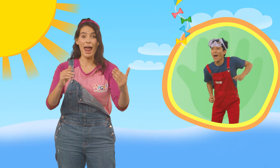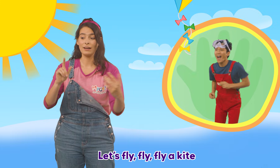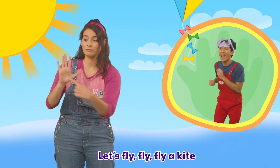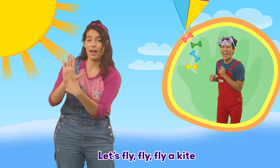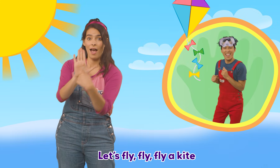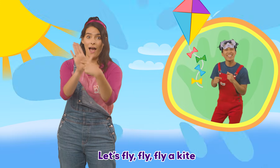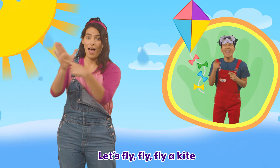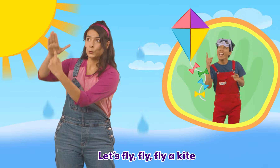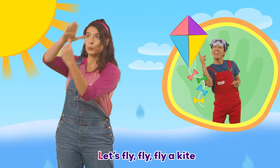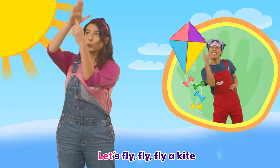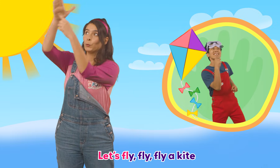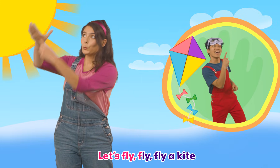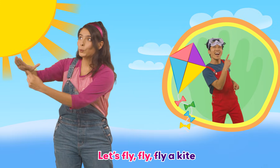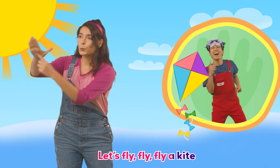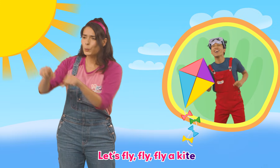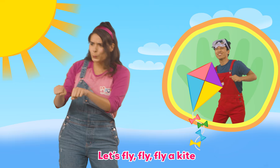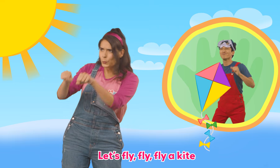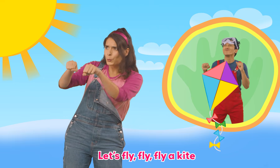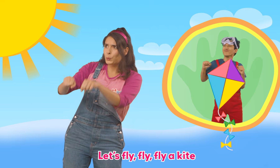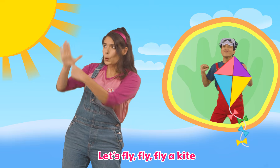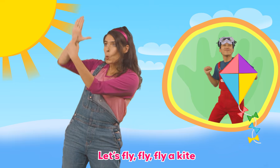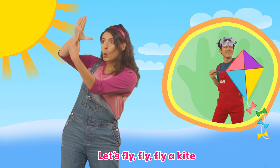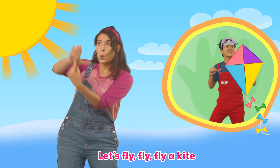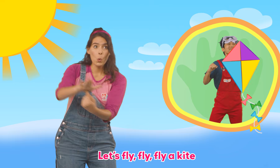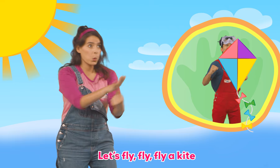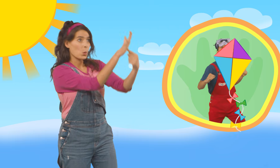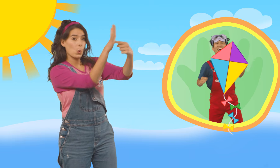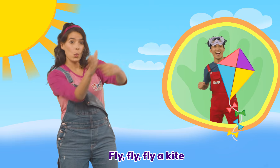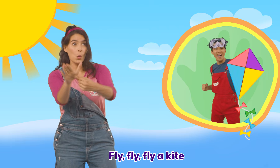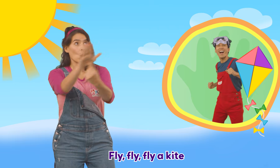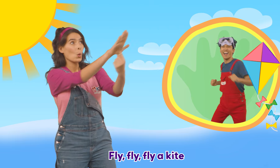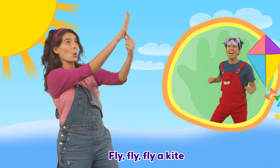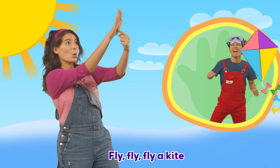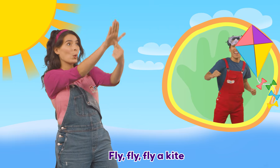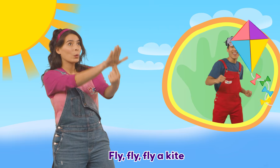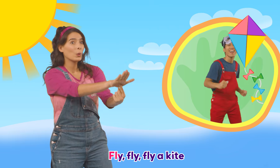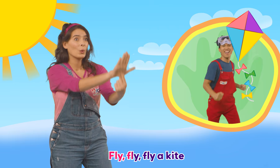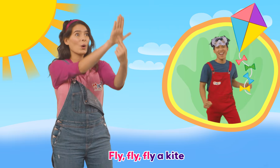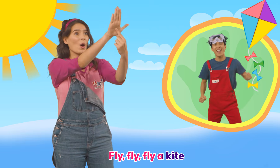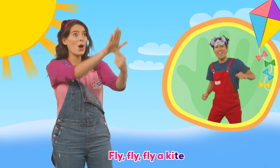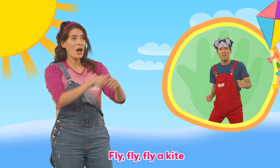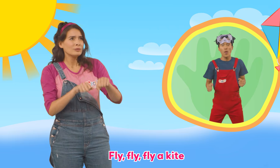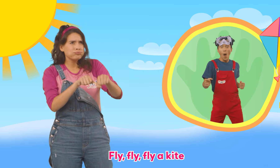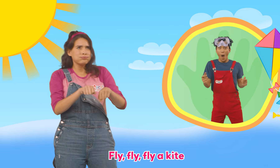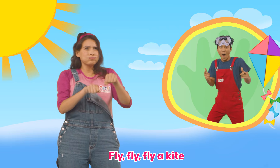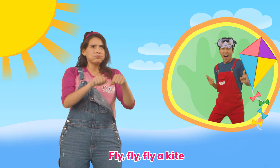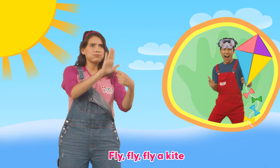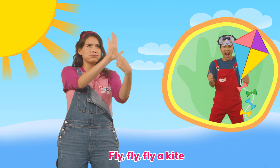Let's fly, fly, fly a kite. Fly, fly, fly a kite.